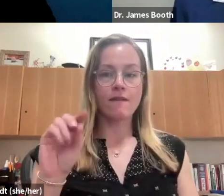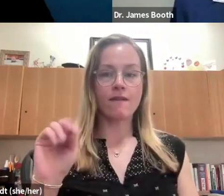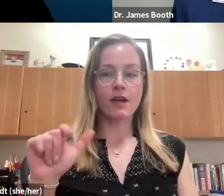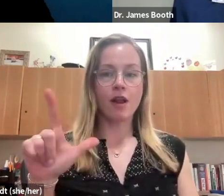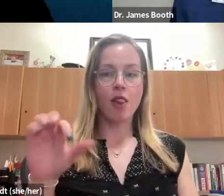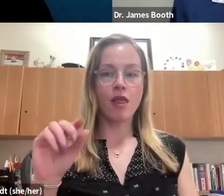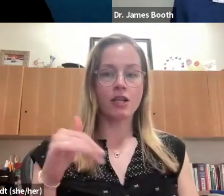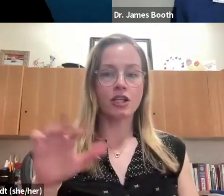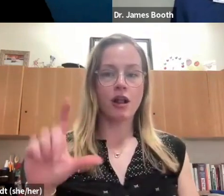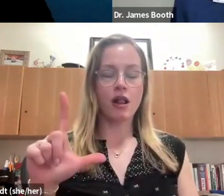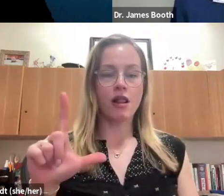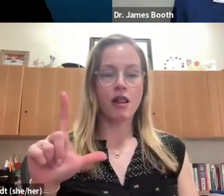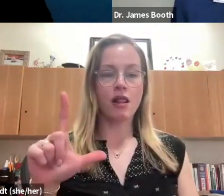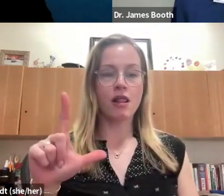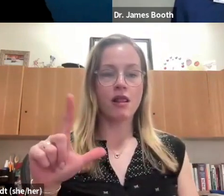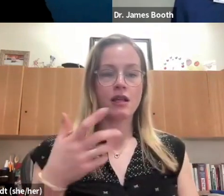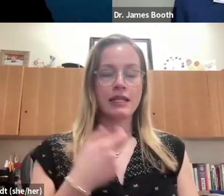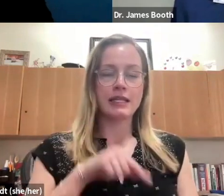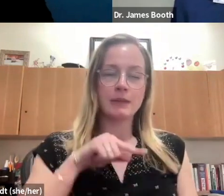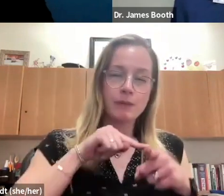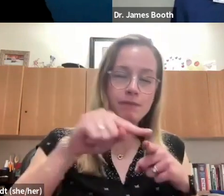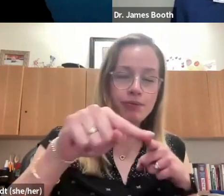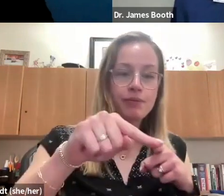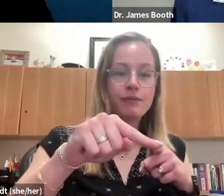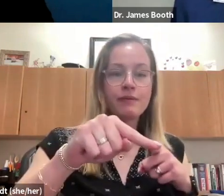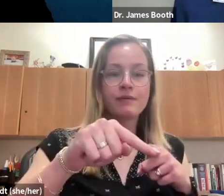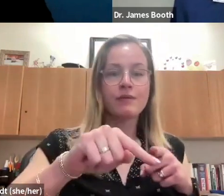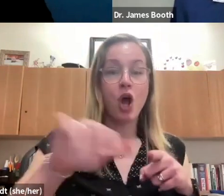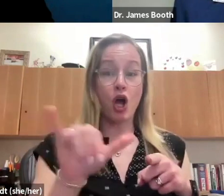the question says, is phonological